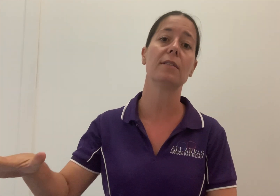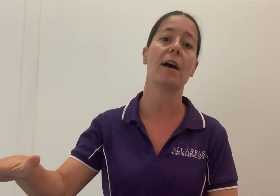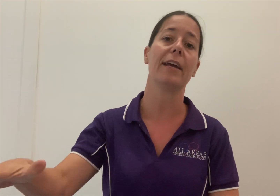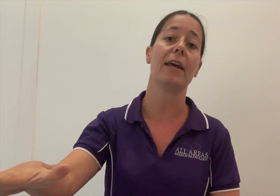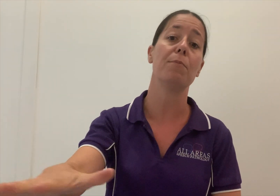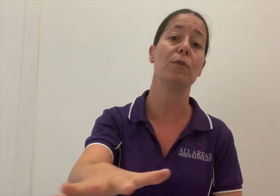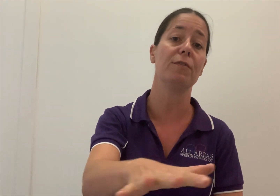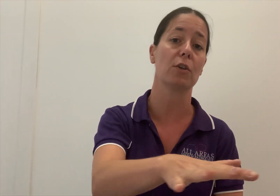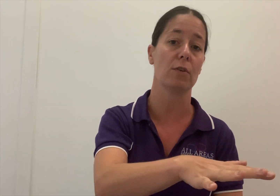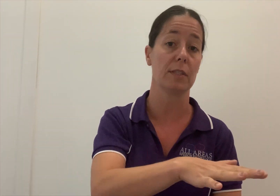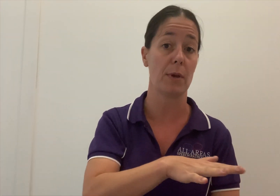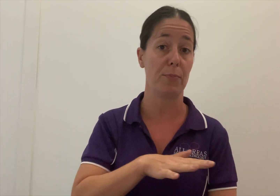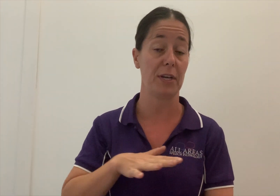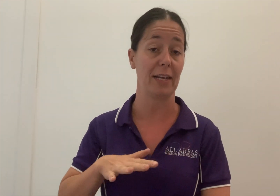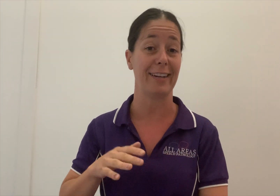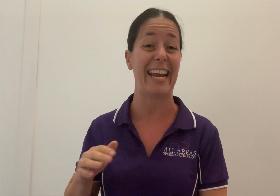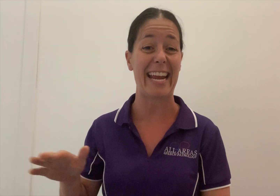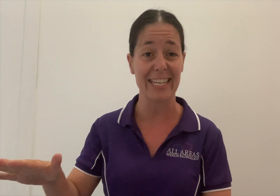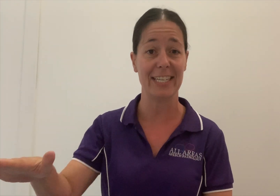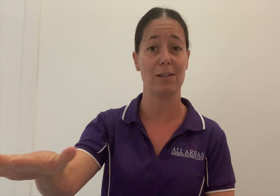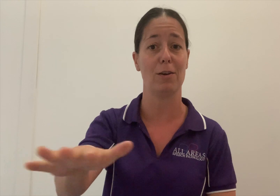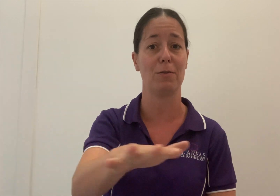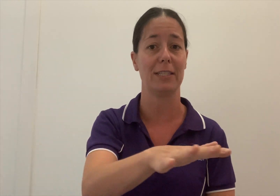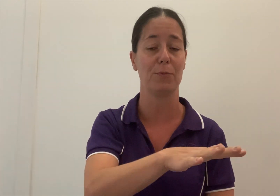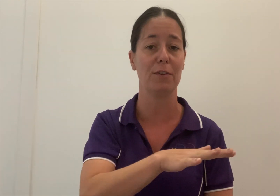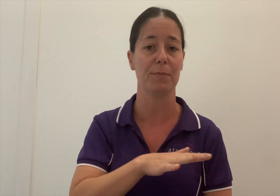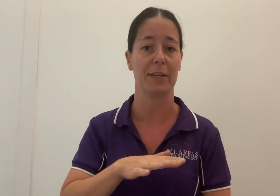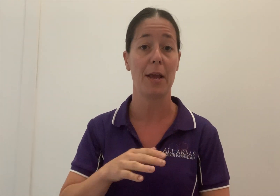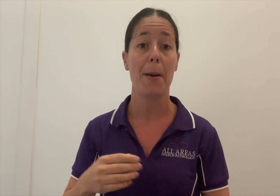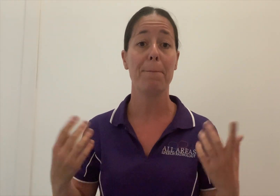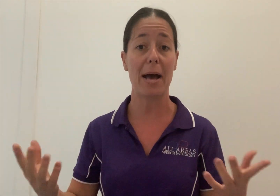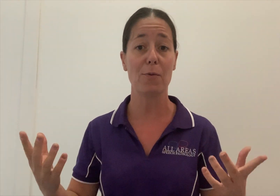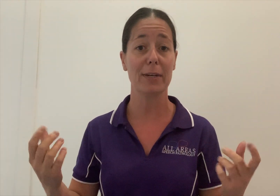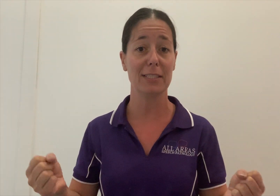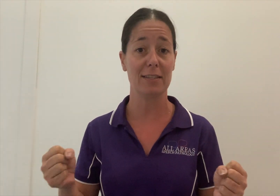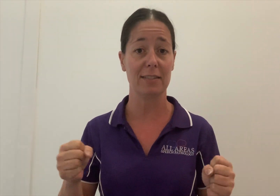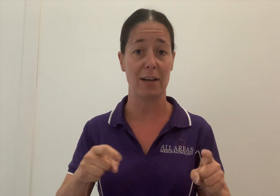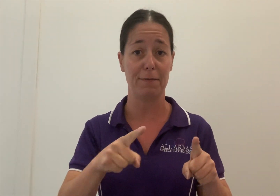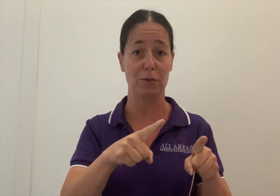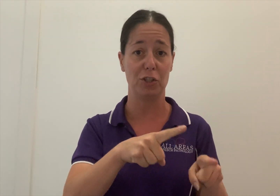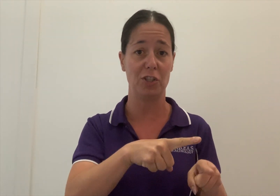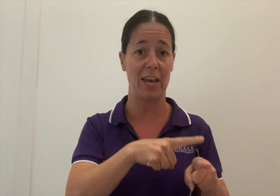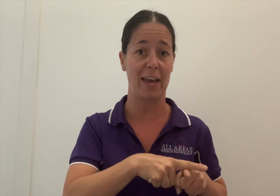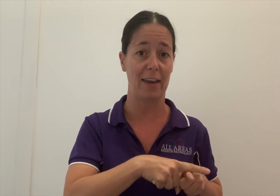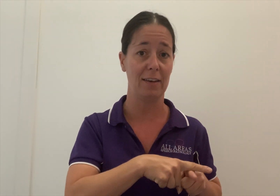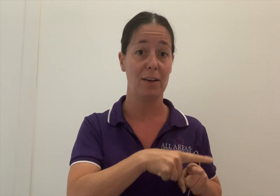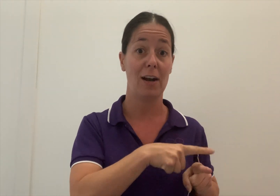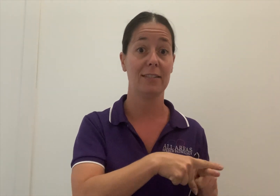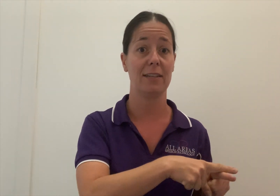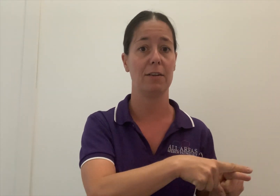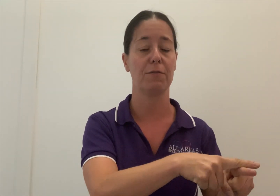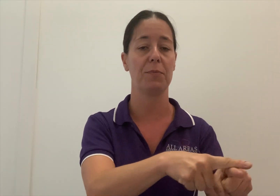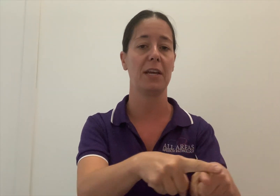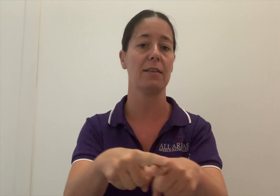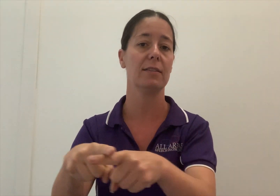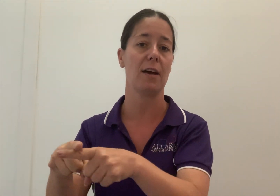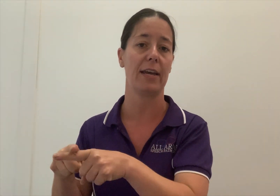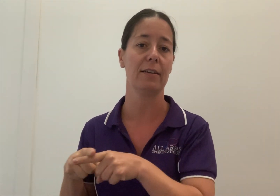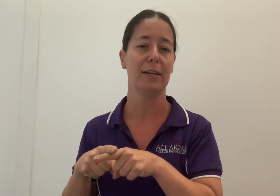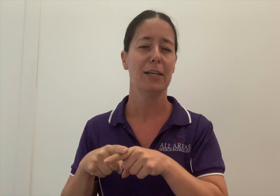side and moved across my body in an anti-clockwise movement. But when I did the sign for share, I started from the other side. So